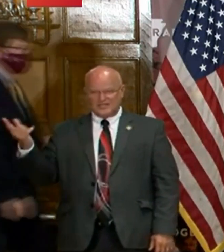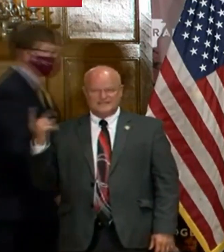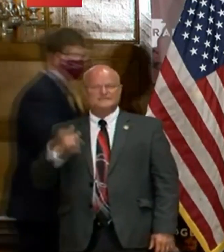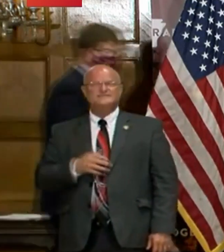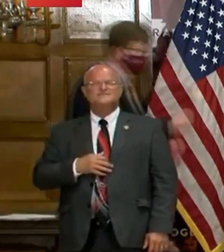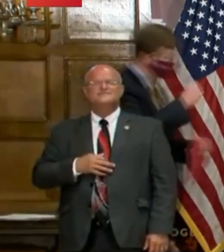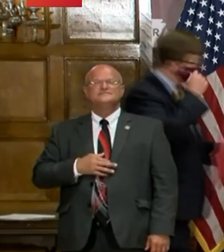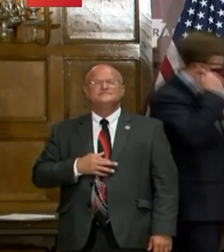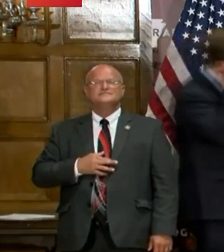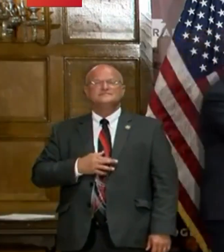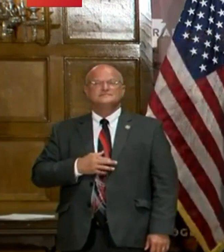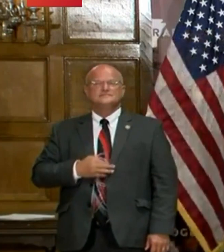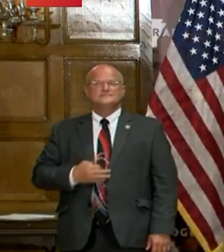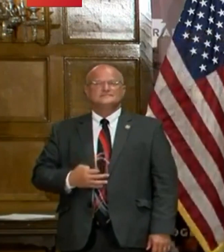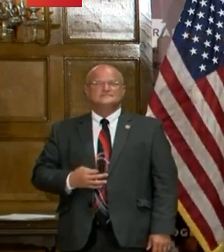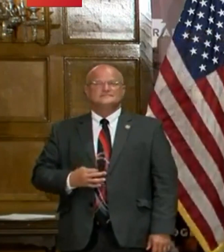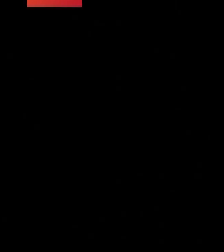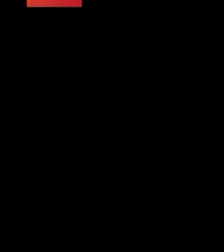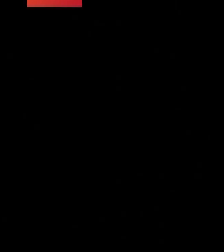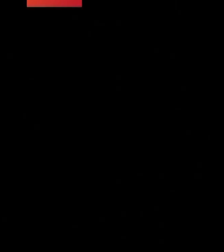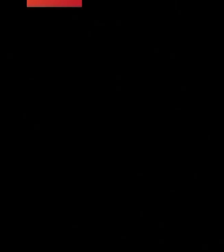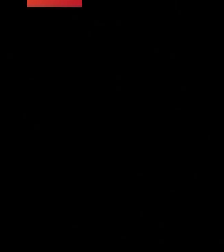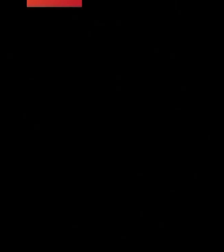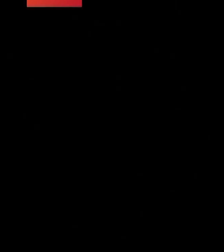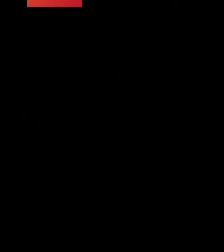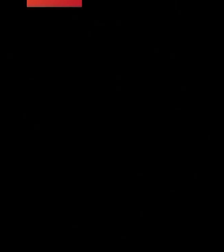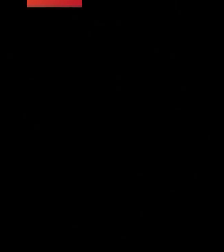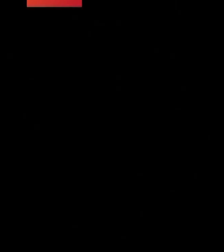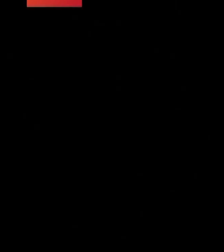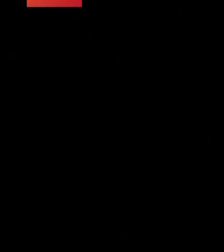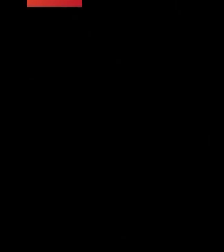Thanks, Andrew. And the answer